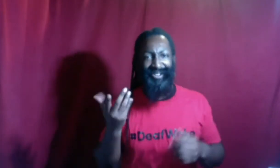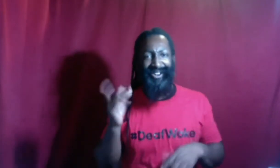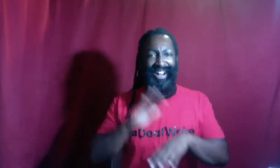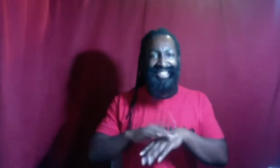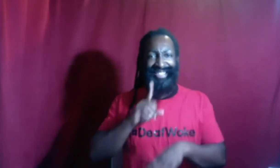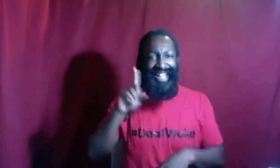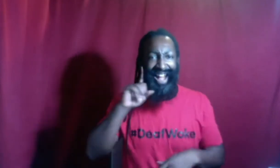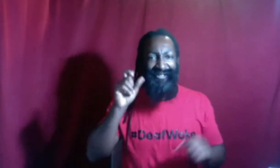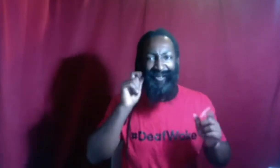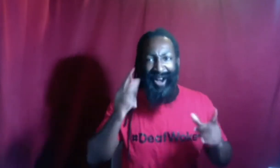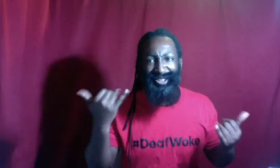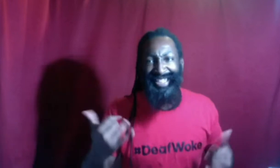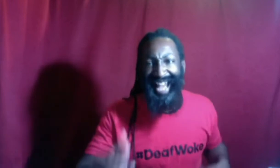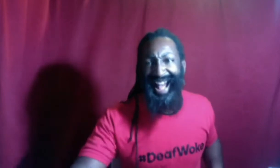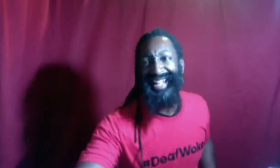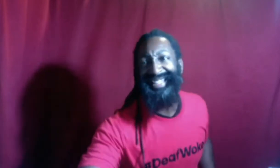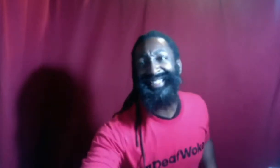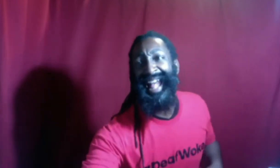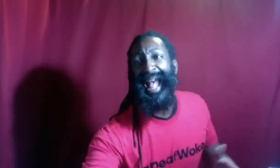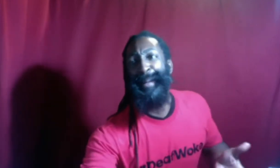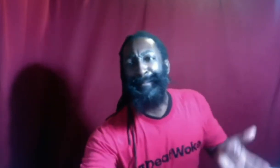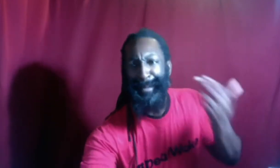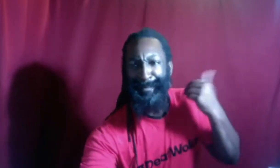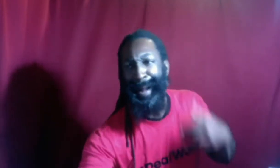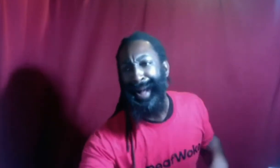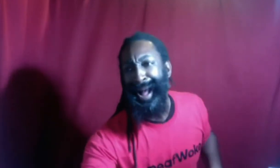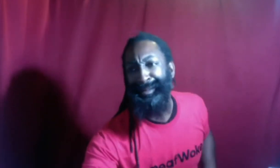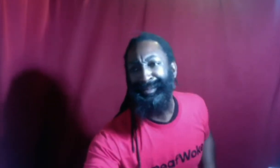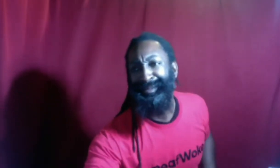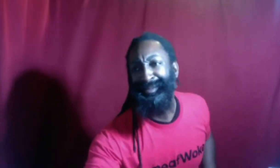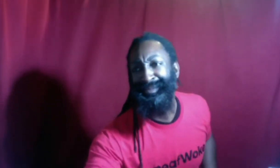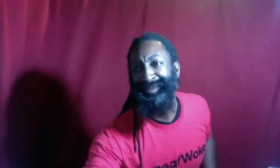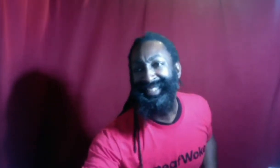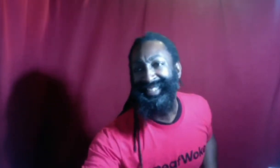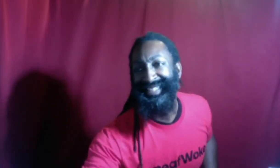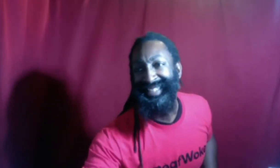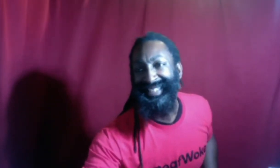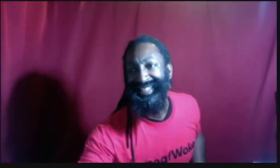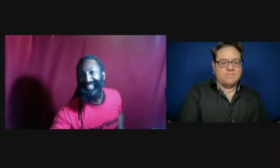So let me go ahead and introduce my cool interpreters.